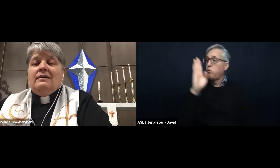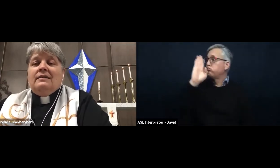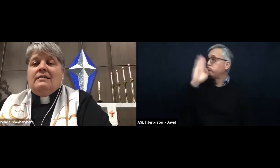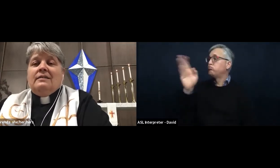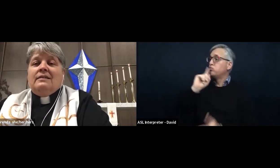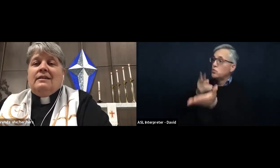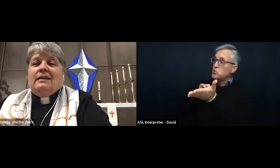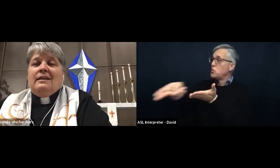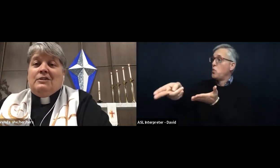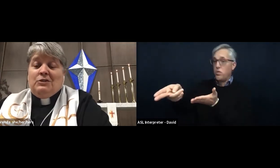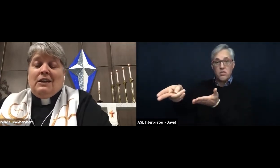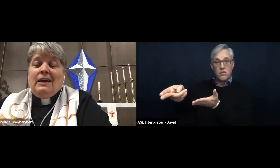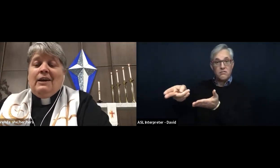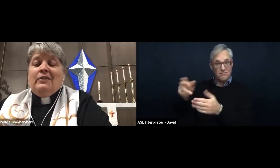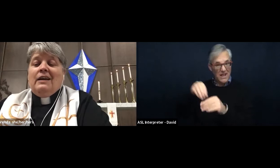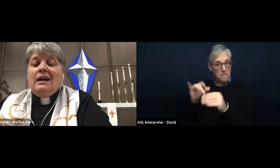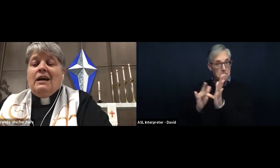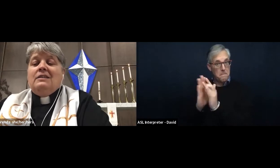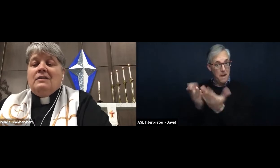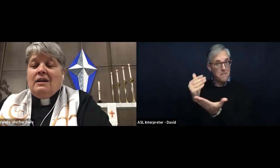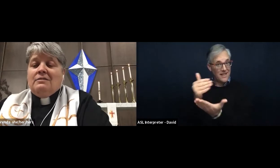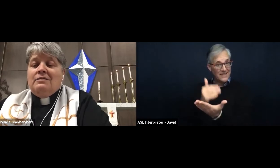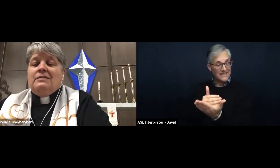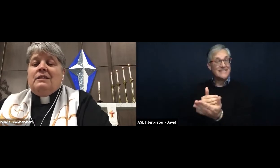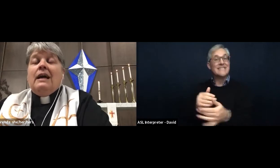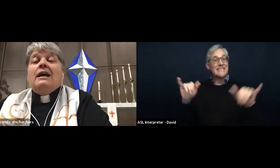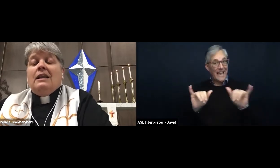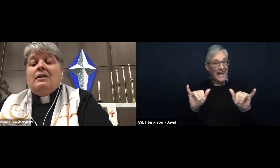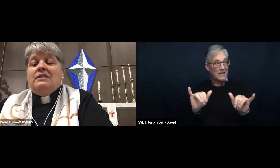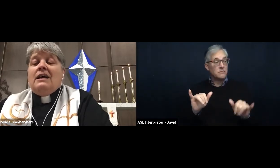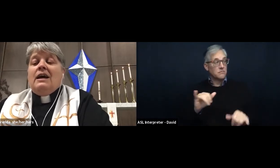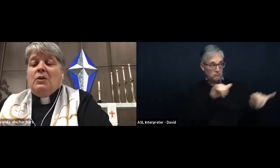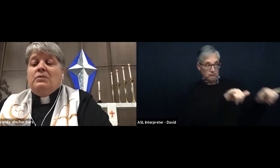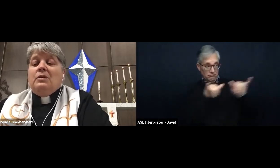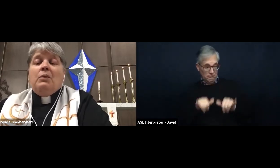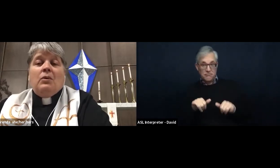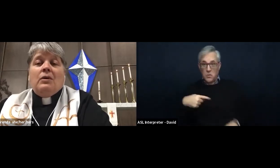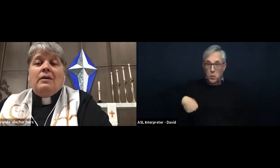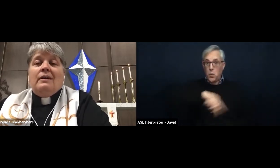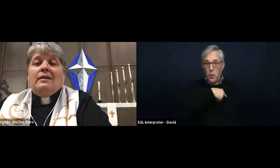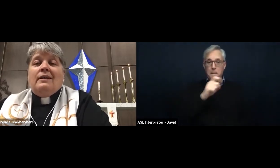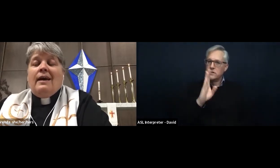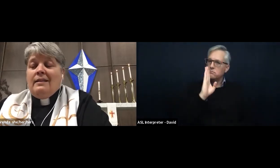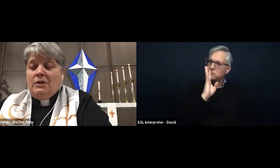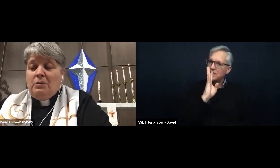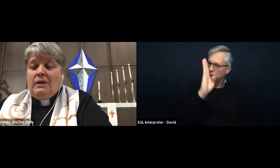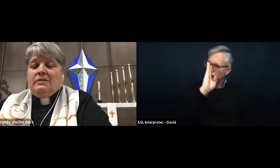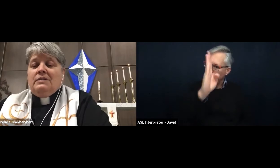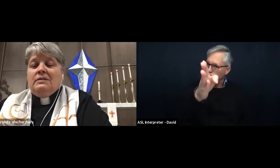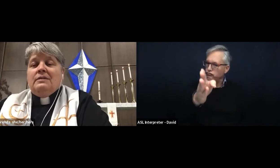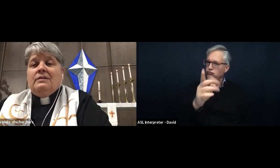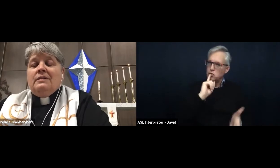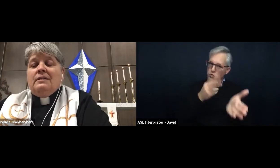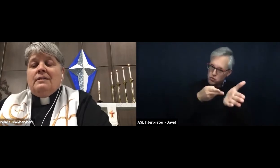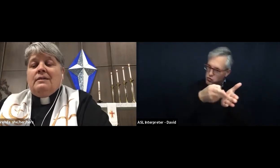today, to declare that God loves and helps the poor and the